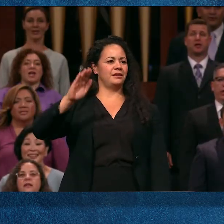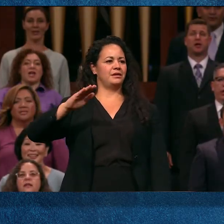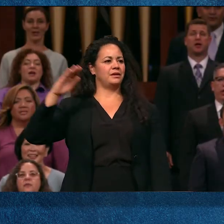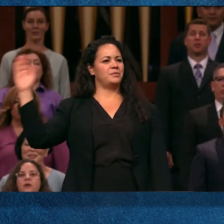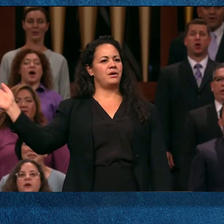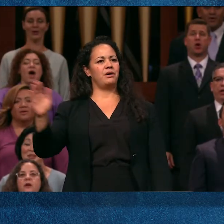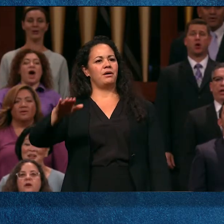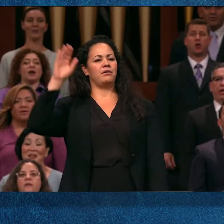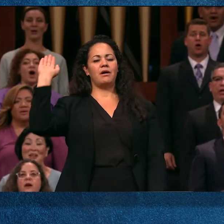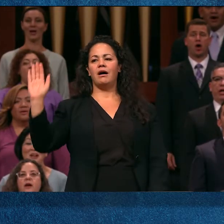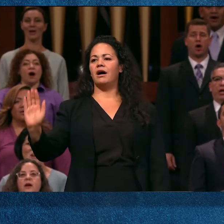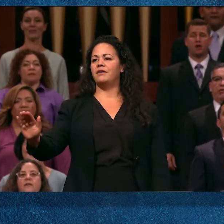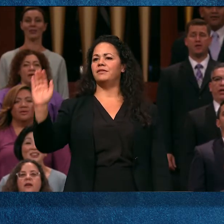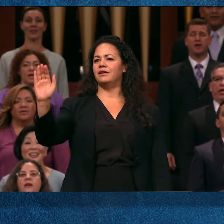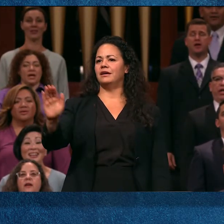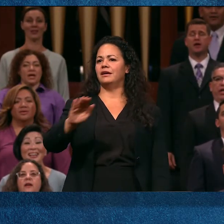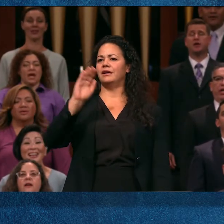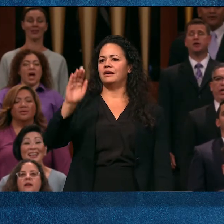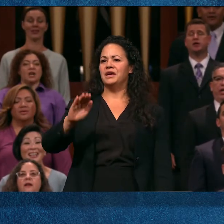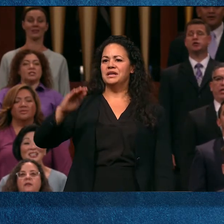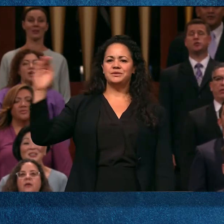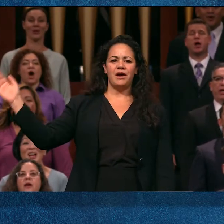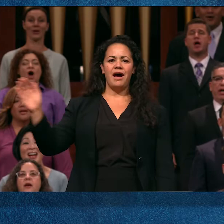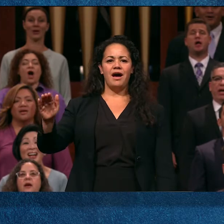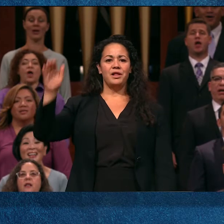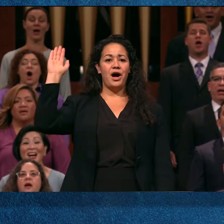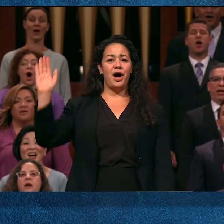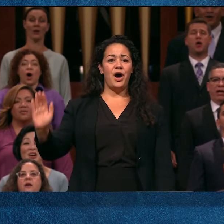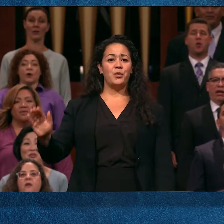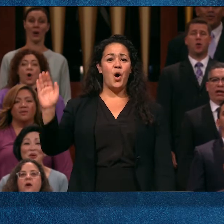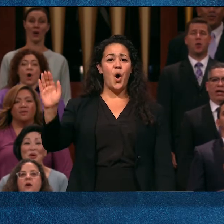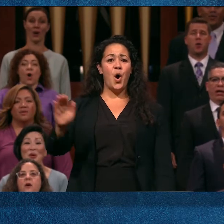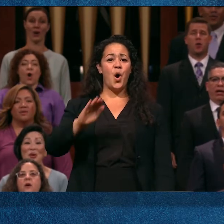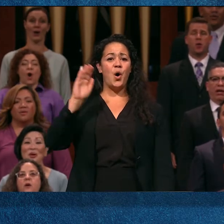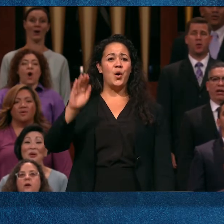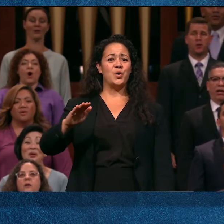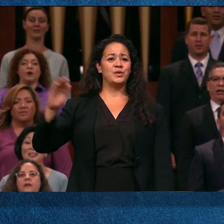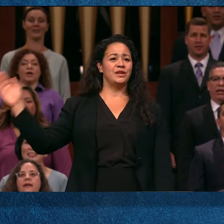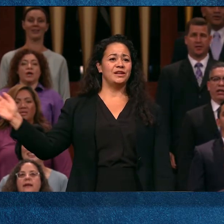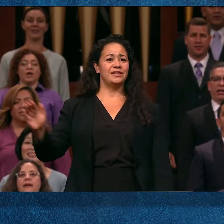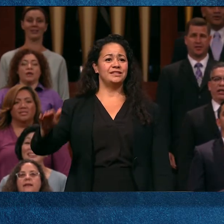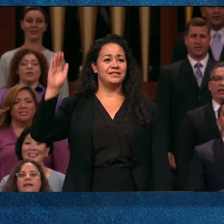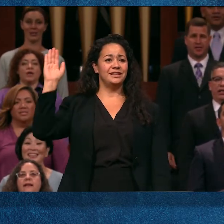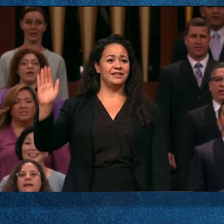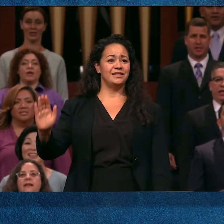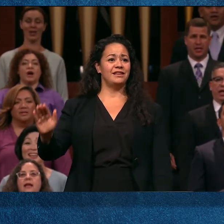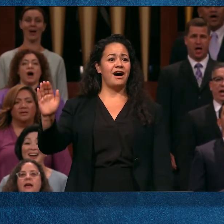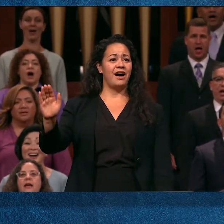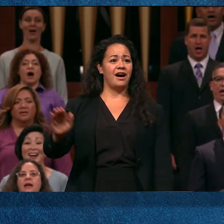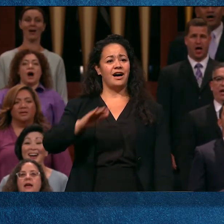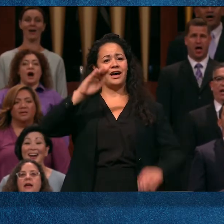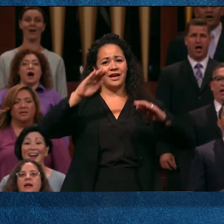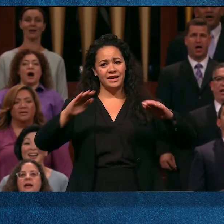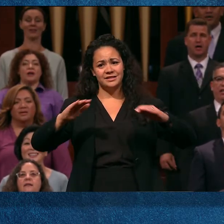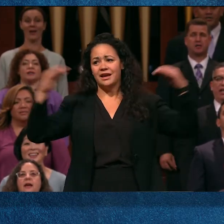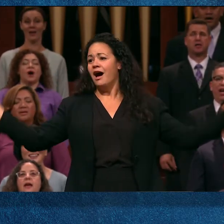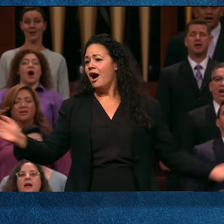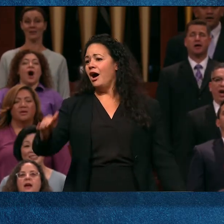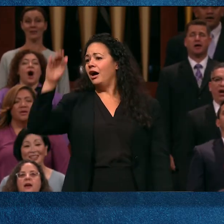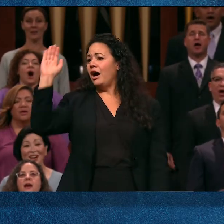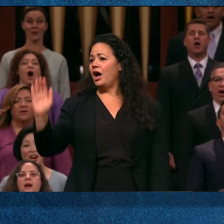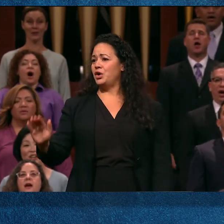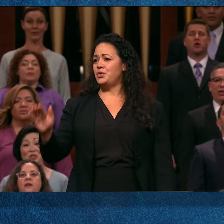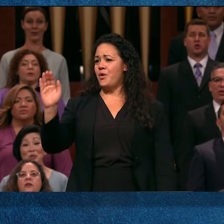Redeemer of Israel a lonely delight,